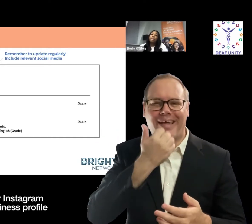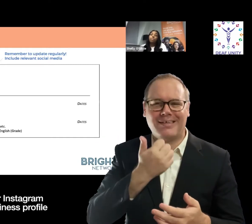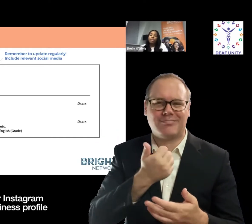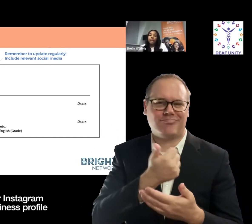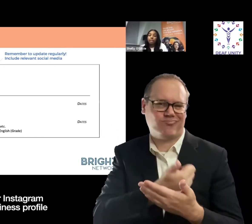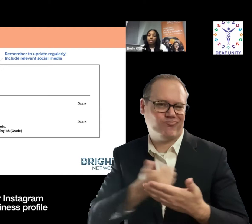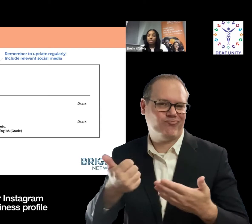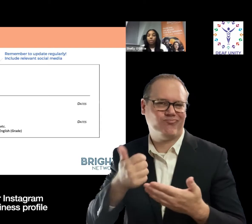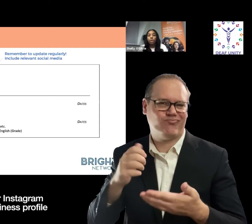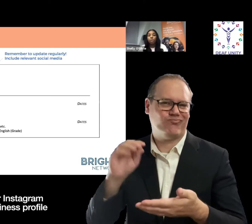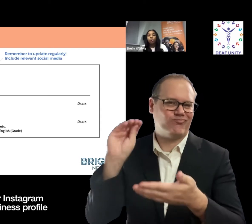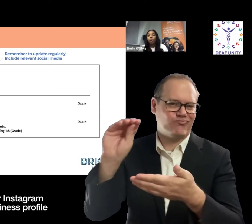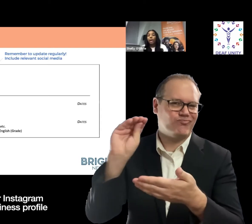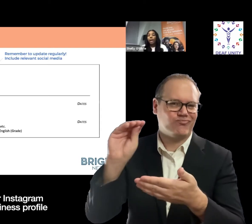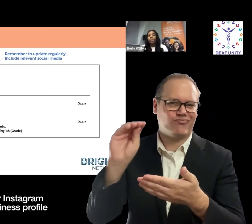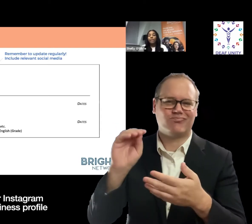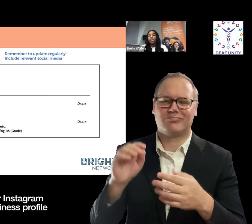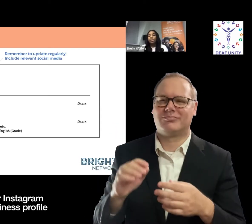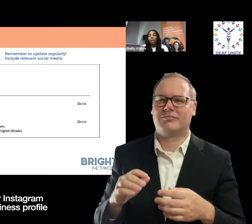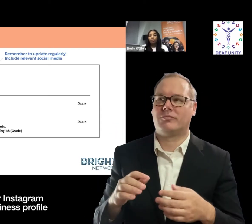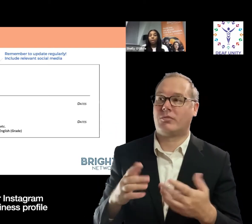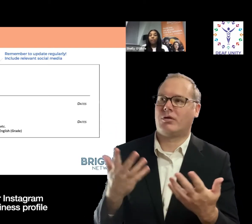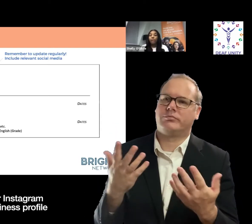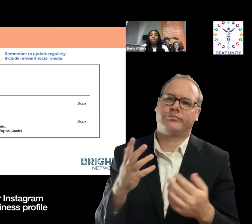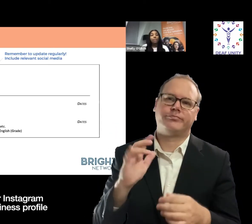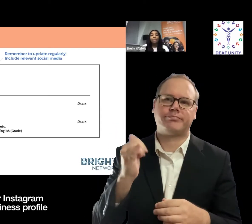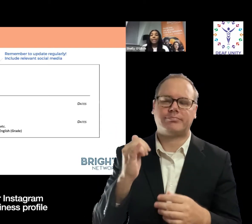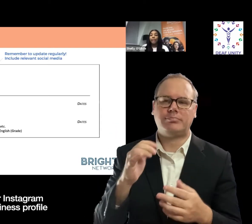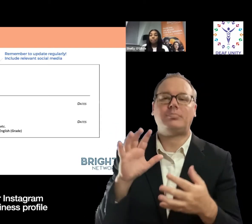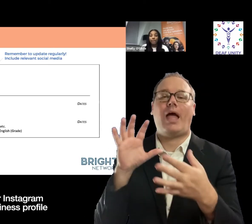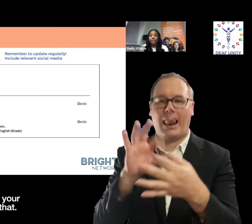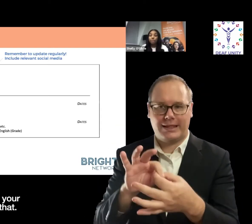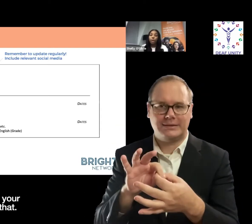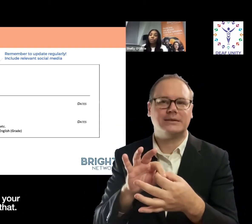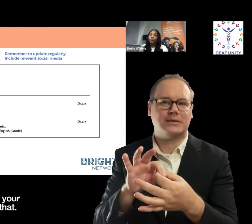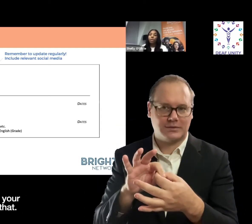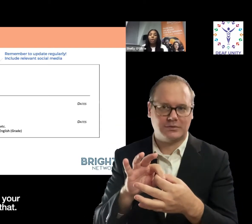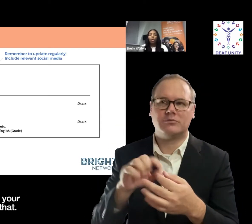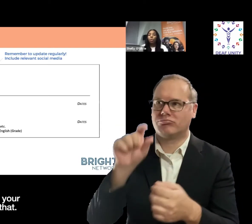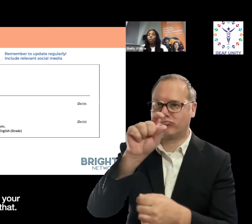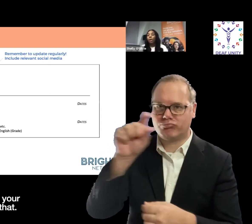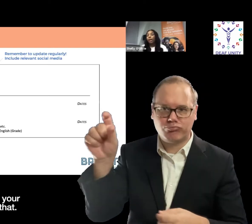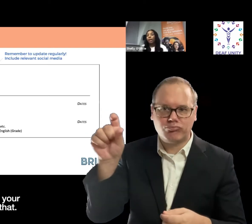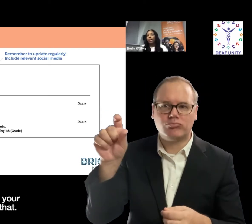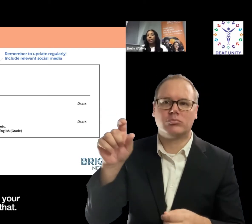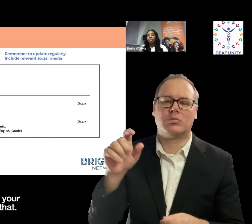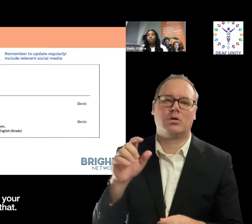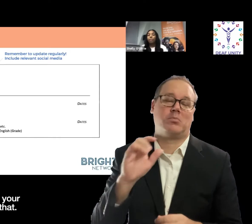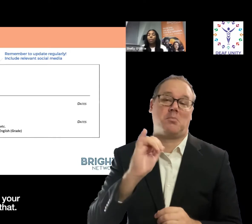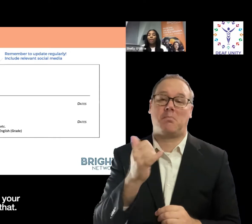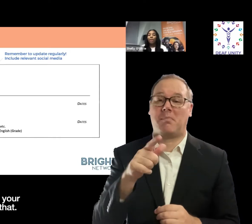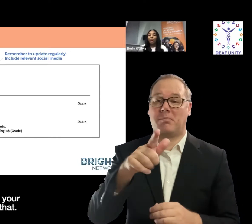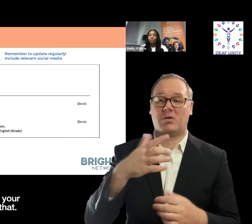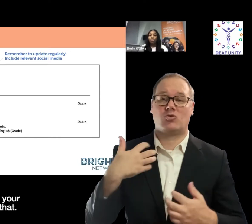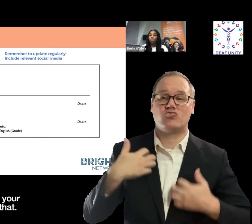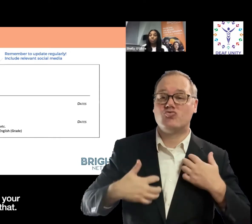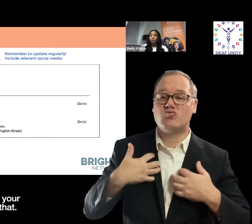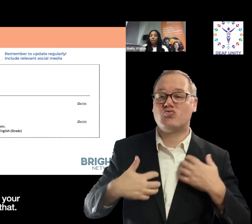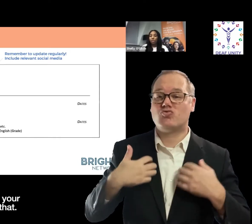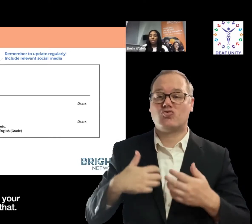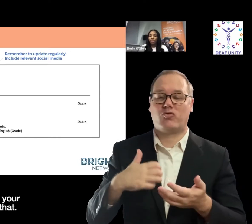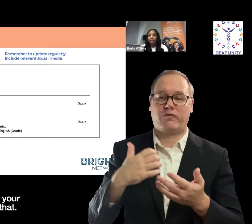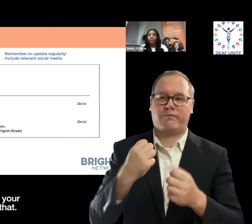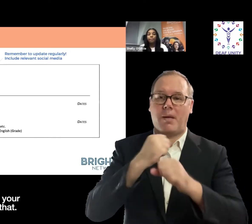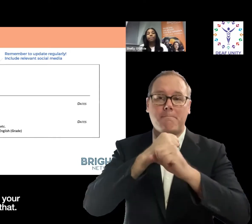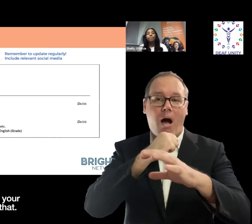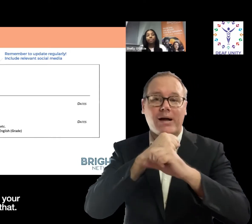might be prevalent as well to put your Instagram profile if you have a particular business profile or a profile where you have your portfolio